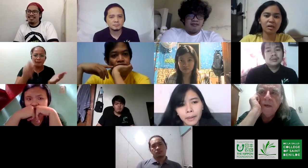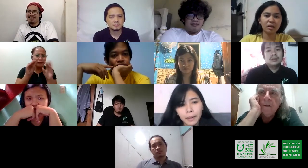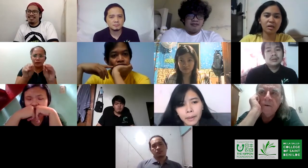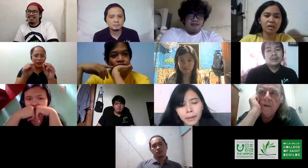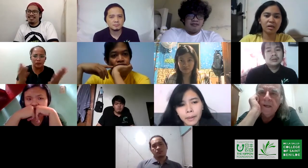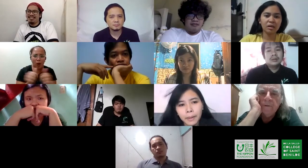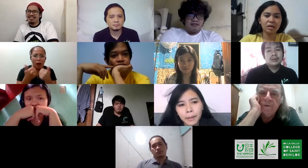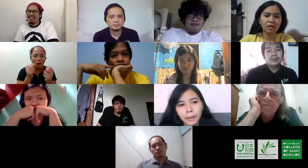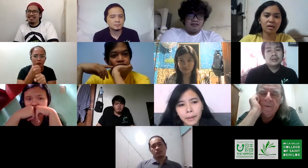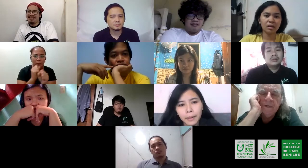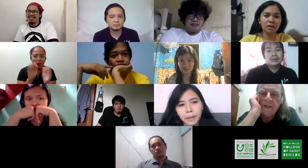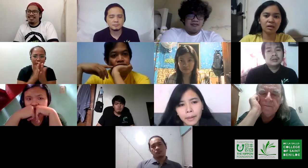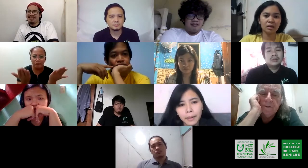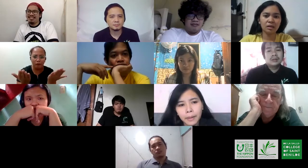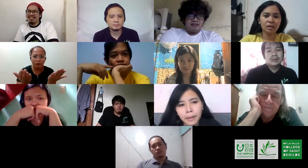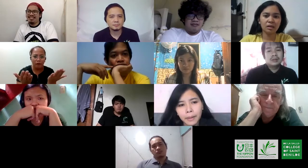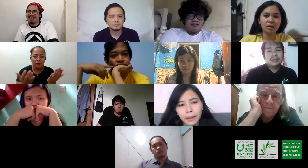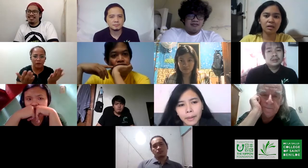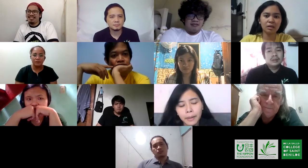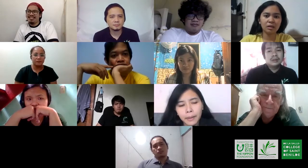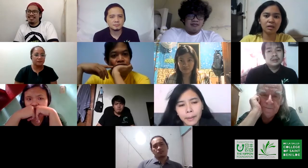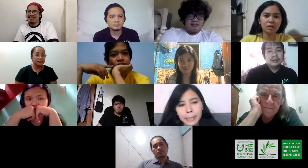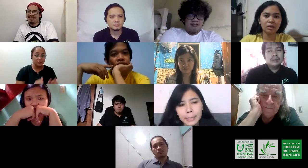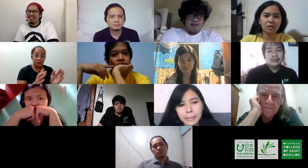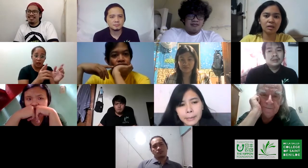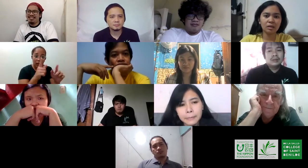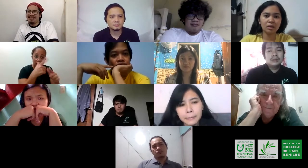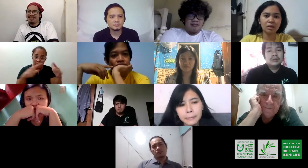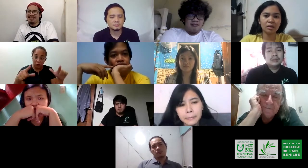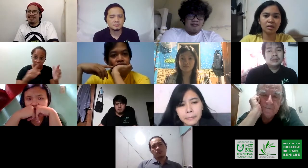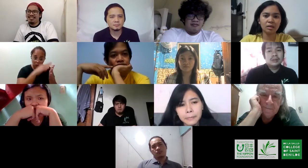No, you can't learn a language from a textbook.